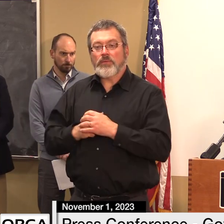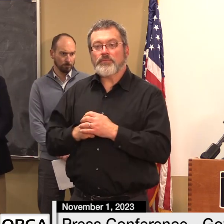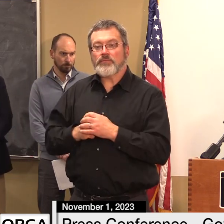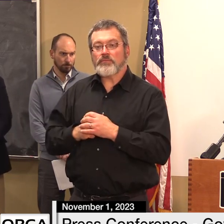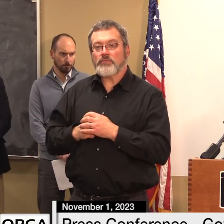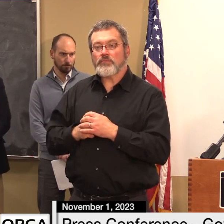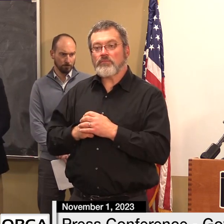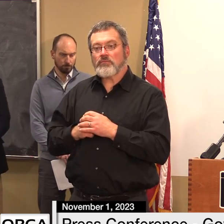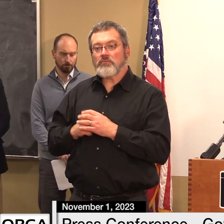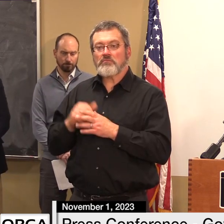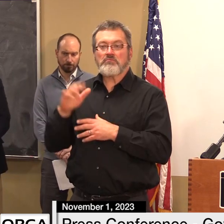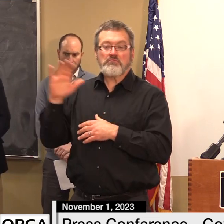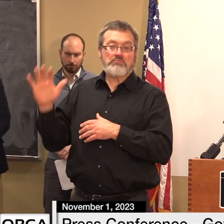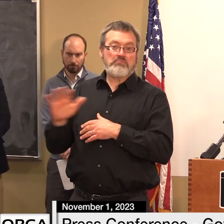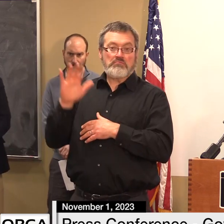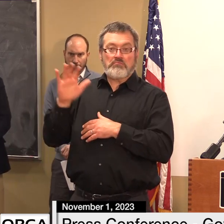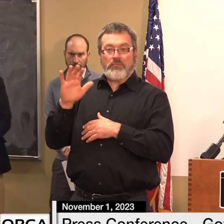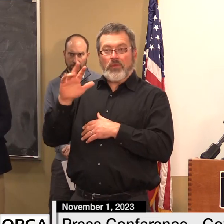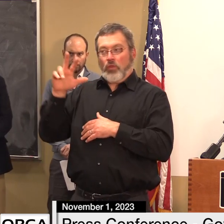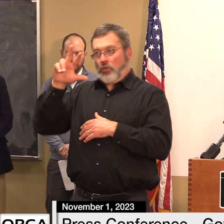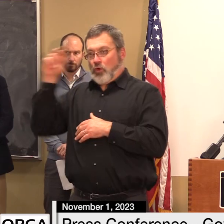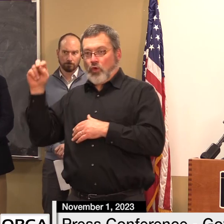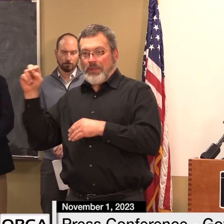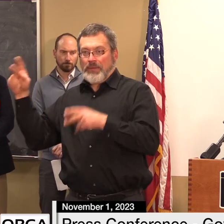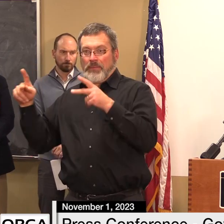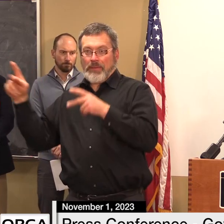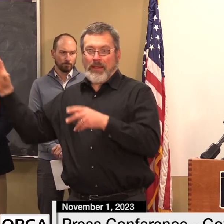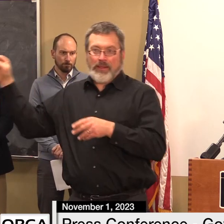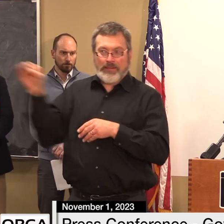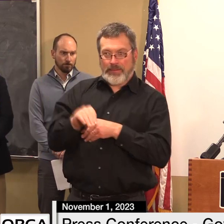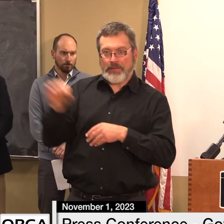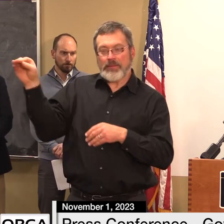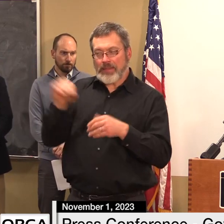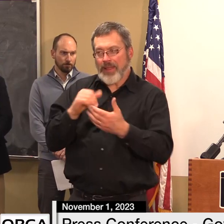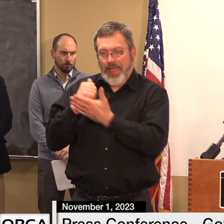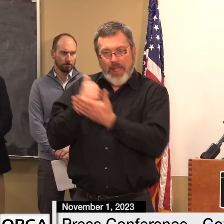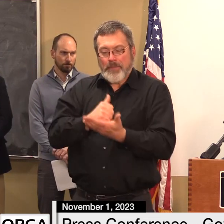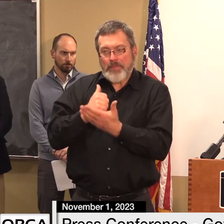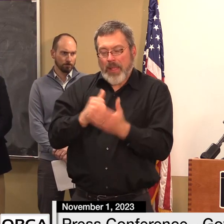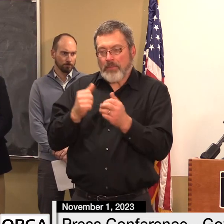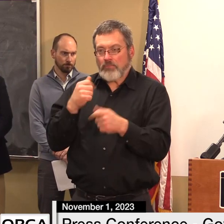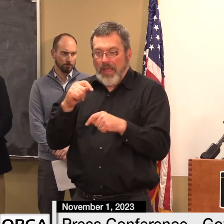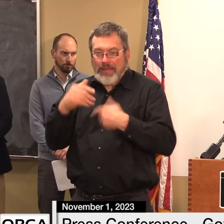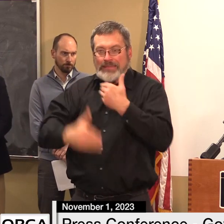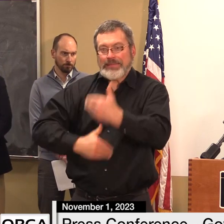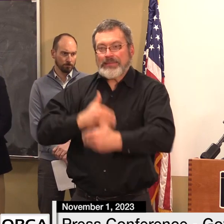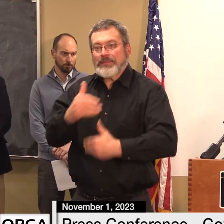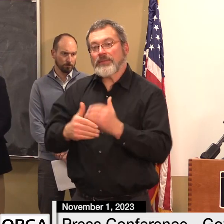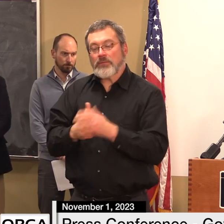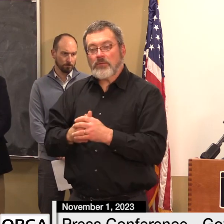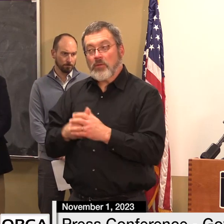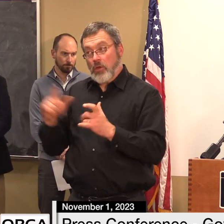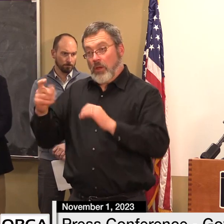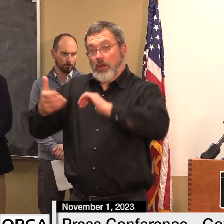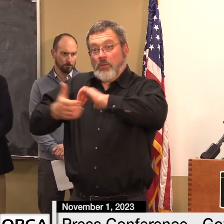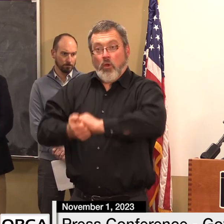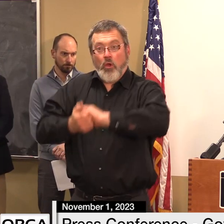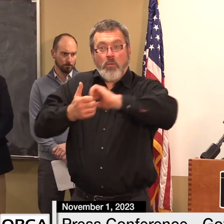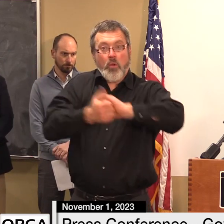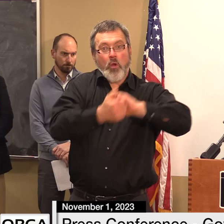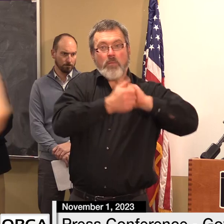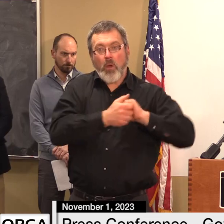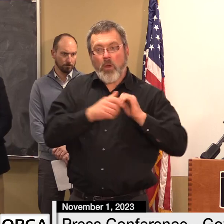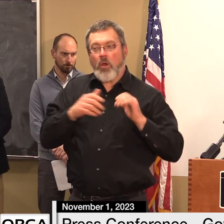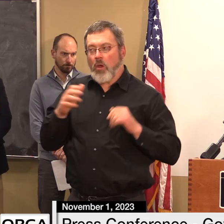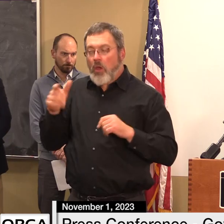survey to get the help they need. We expect to hear more progress from our partners in the coming days, so these numbers are